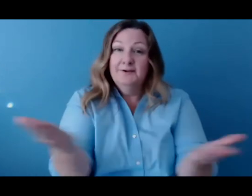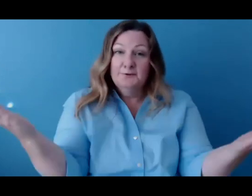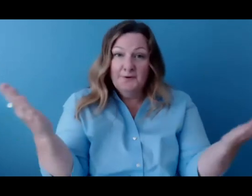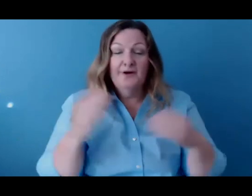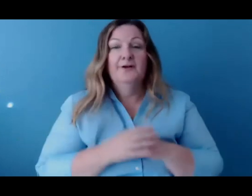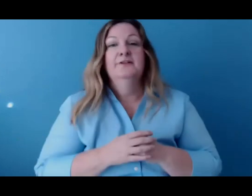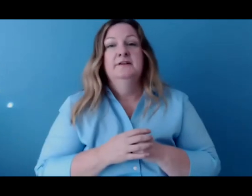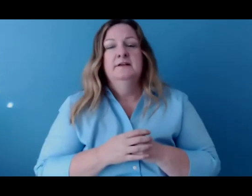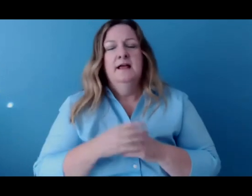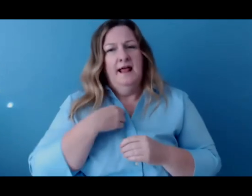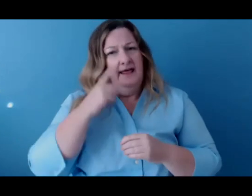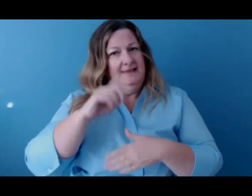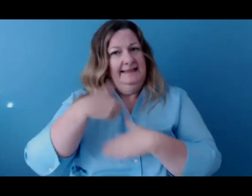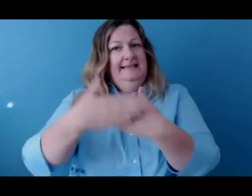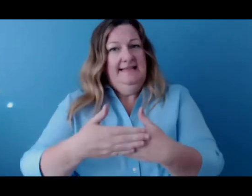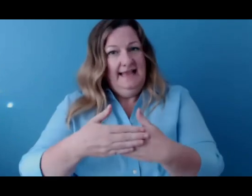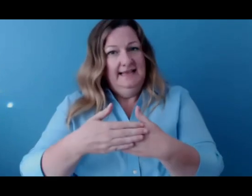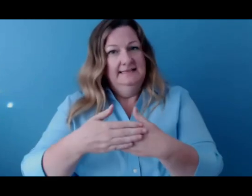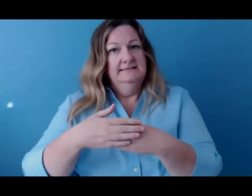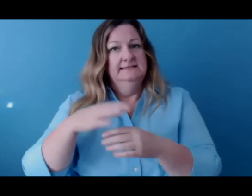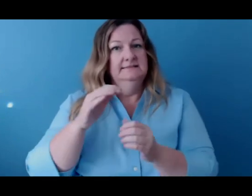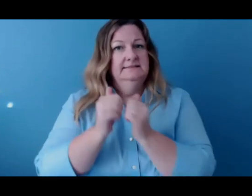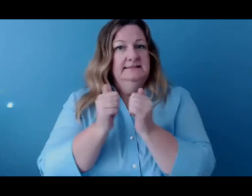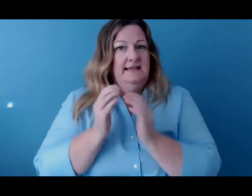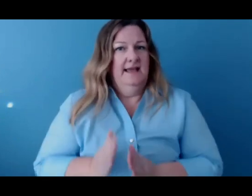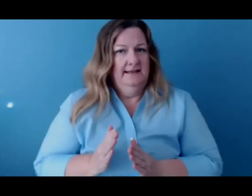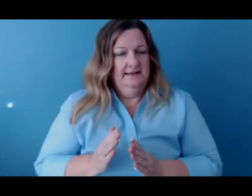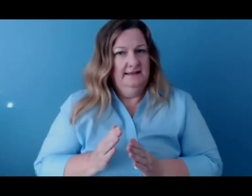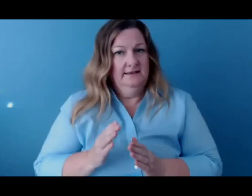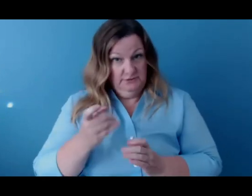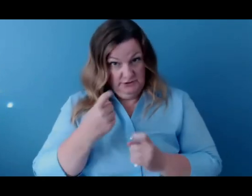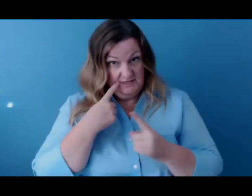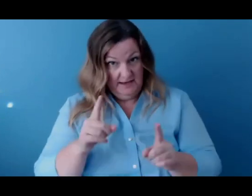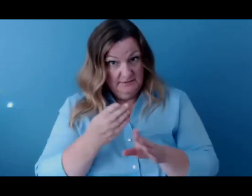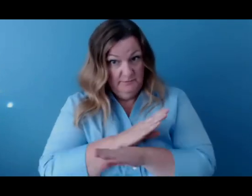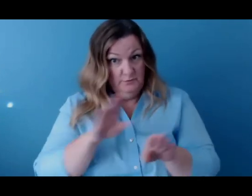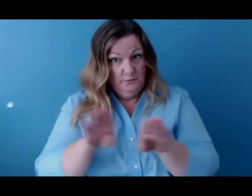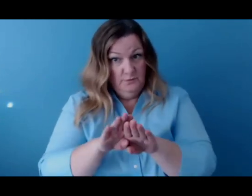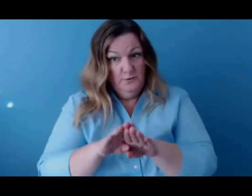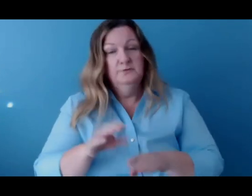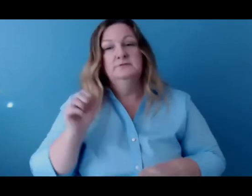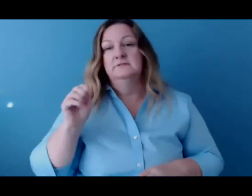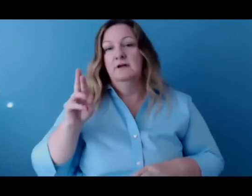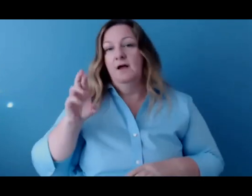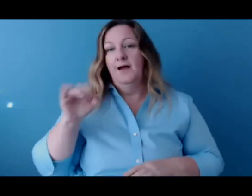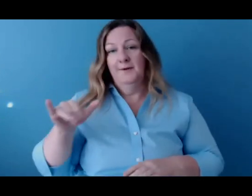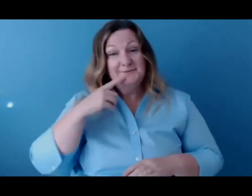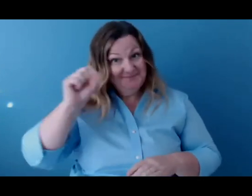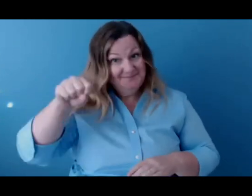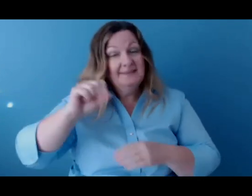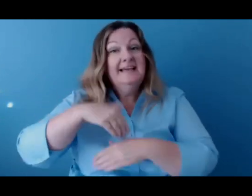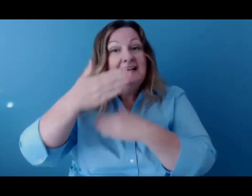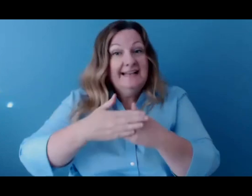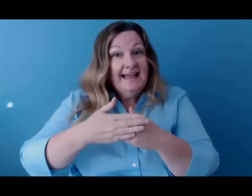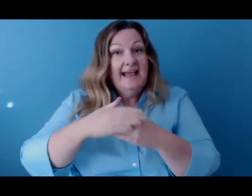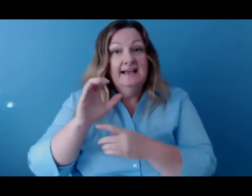believe, when is our next candidate forum, Aubrey? Do we want to announce that before we get off? Yeah, absolutely. So our next candidate forum